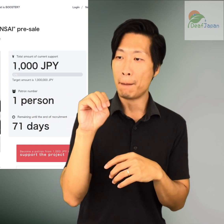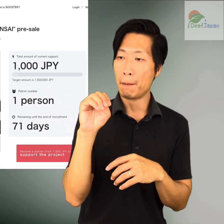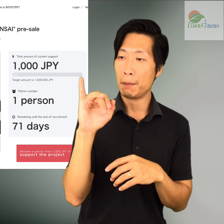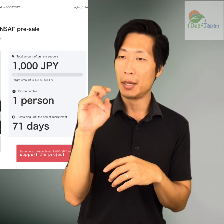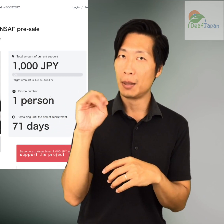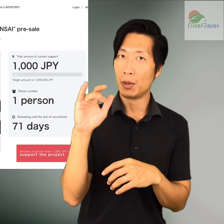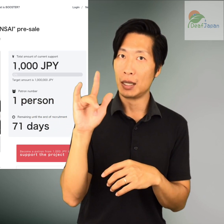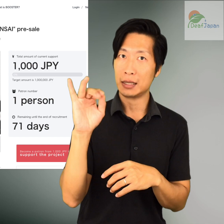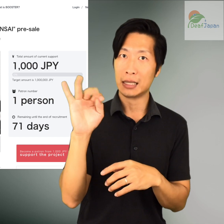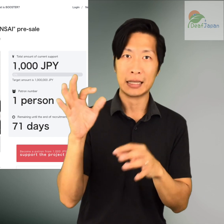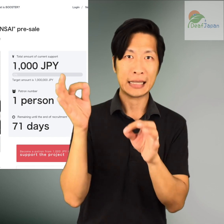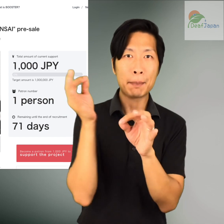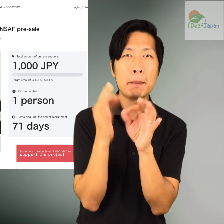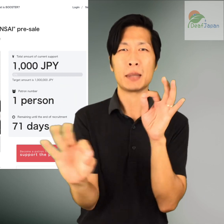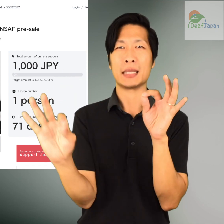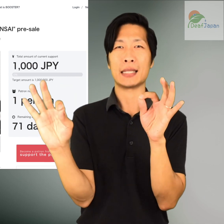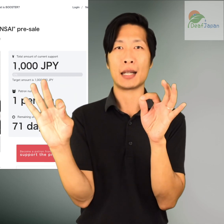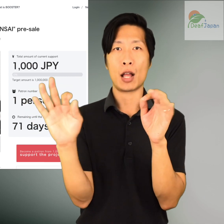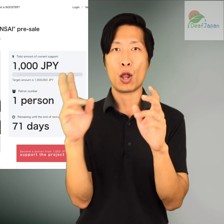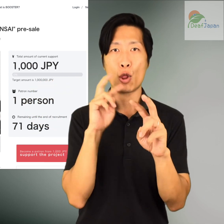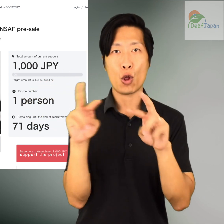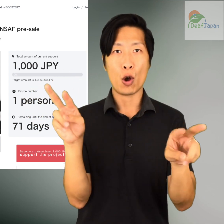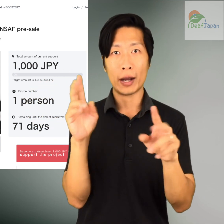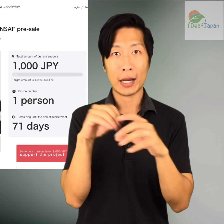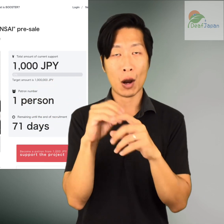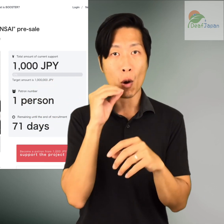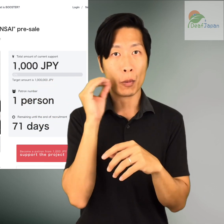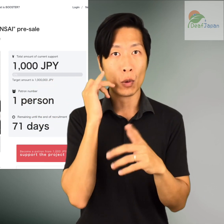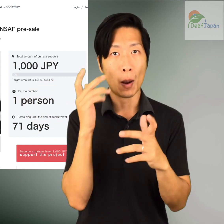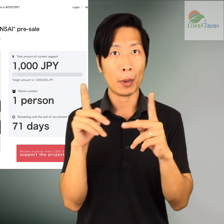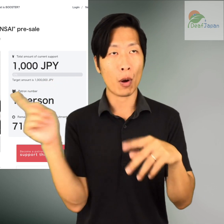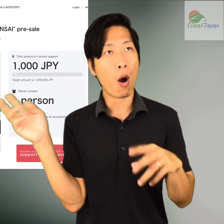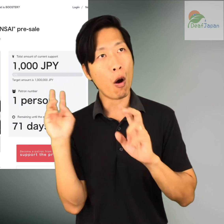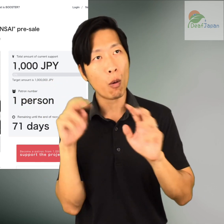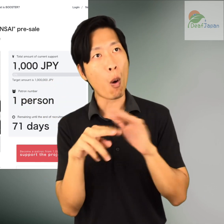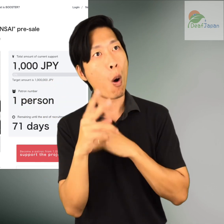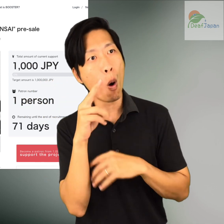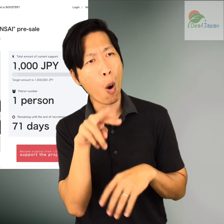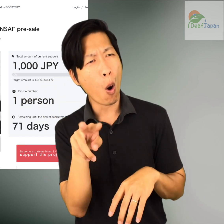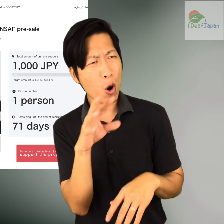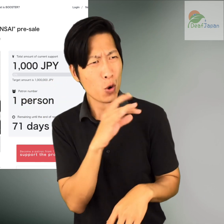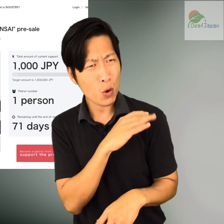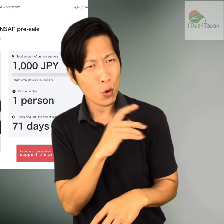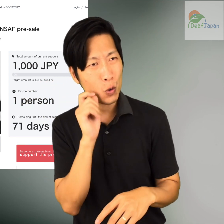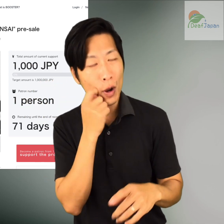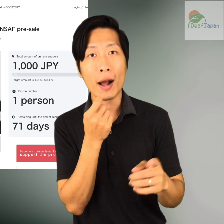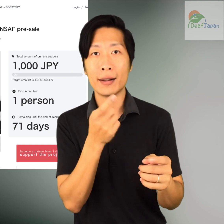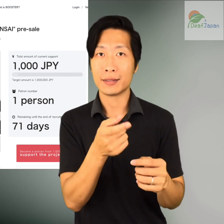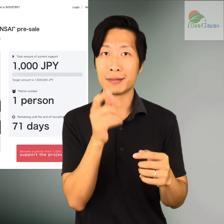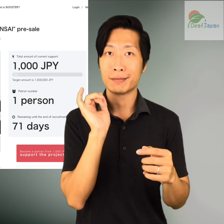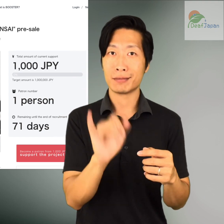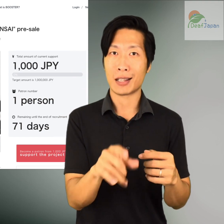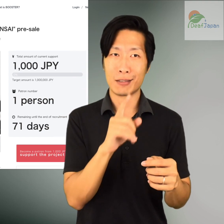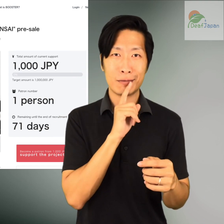to achieve a minimalistic look in your house or give visitors a cool and stylish decoration to gawk